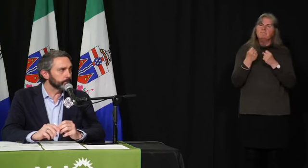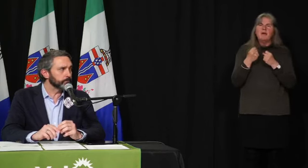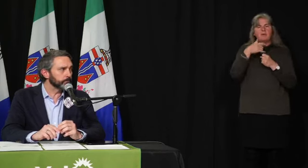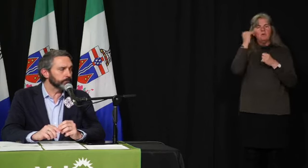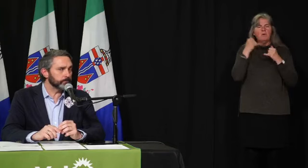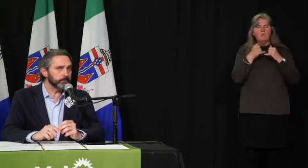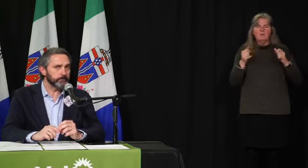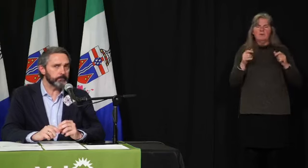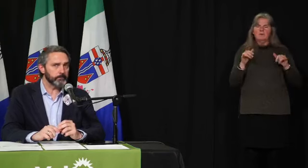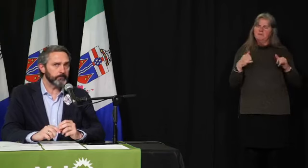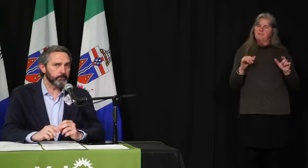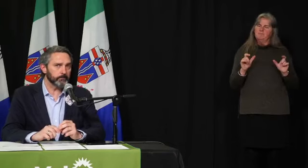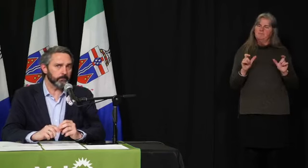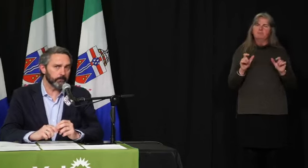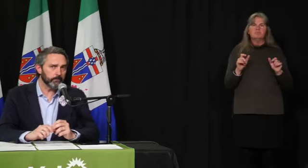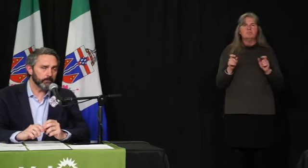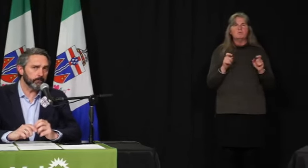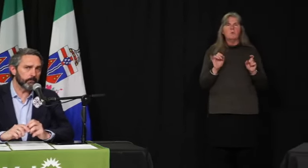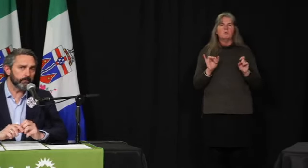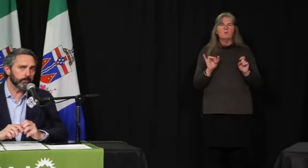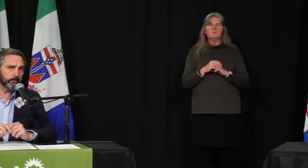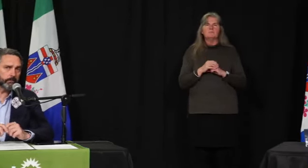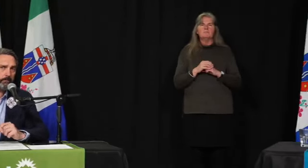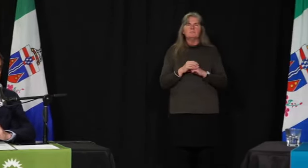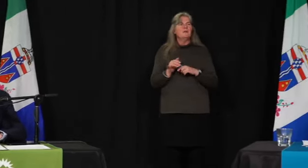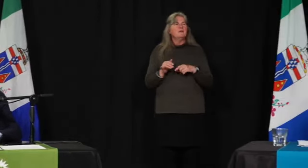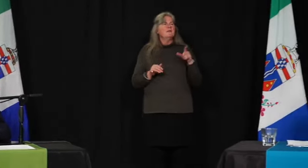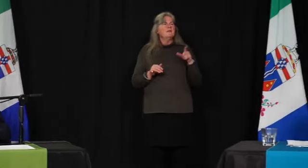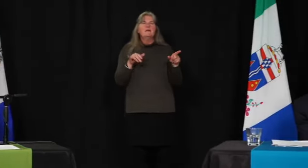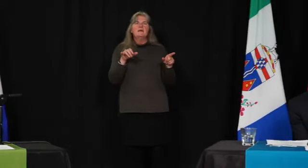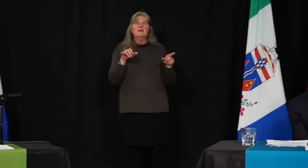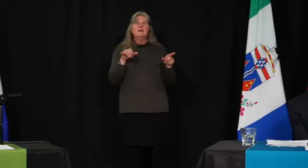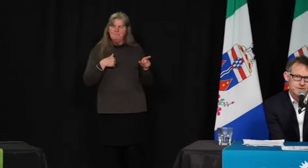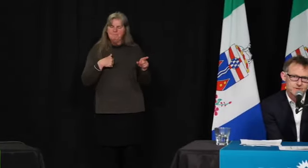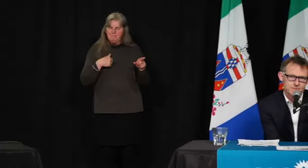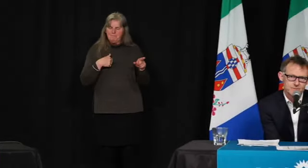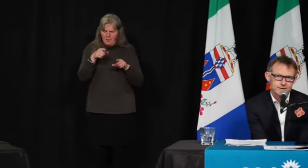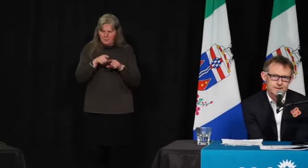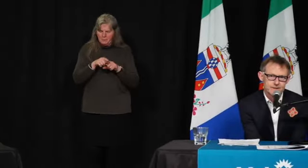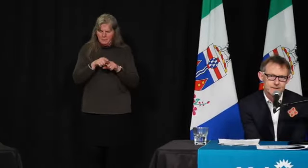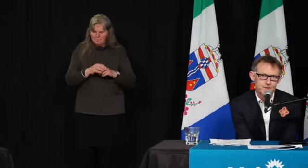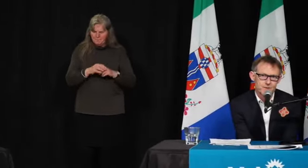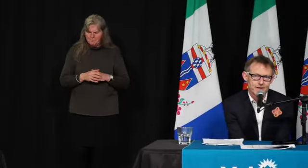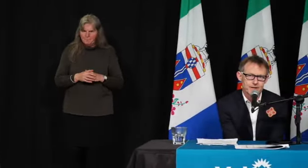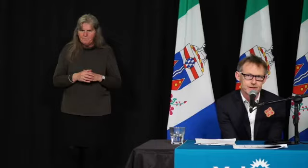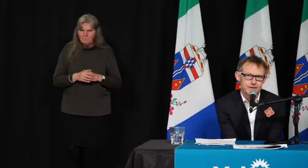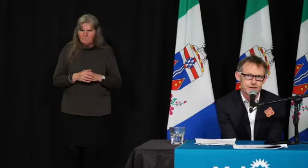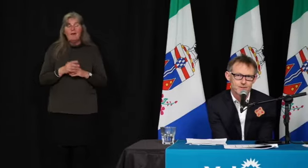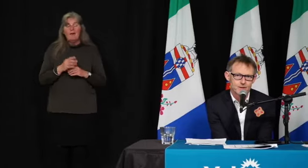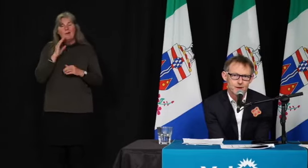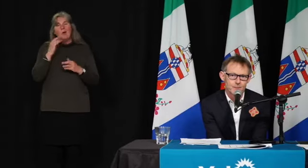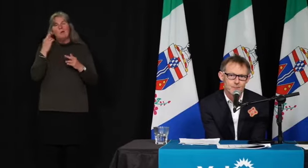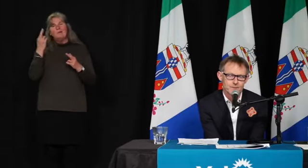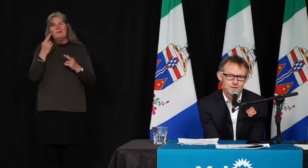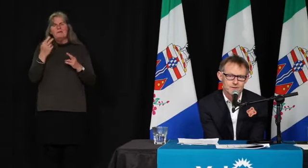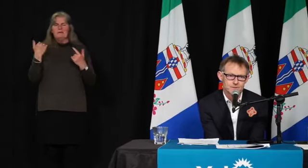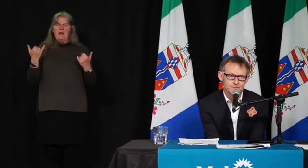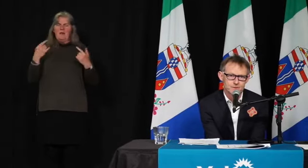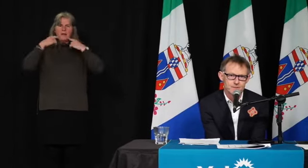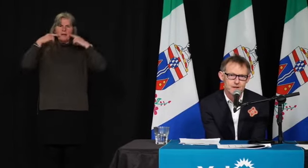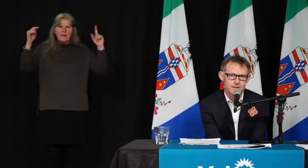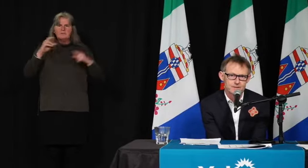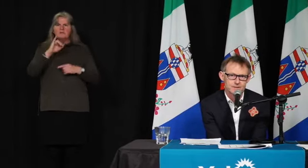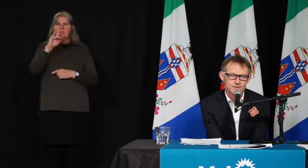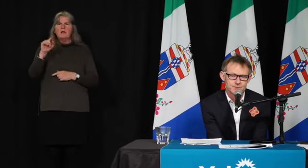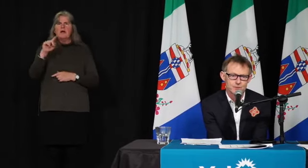Yeah, I will just add. I agree. And, of course, this is, you know, one of the reasons we're saying this a month ahead is because